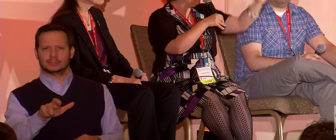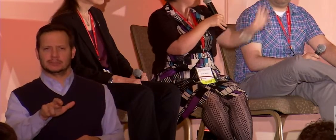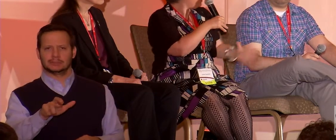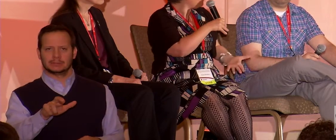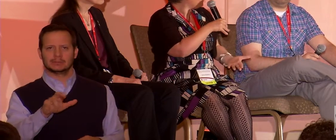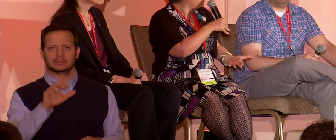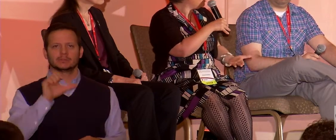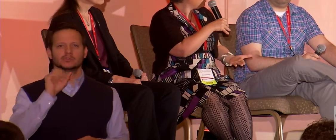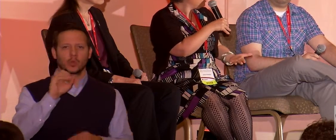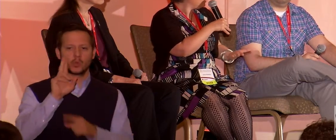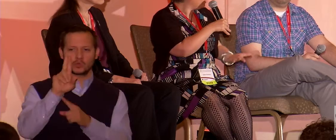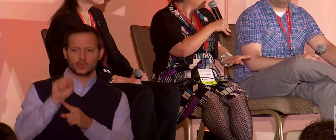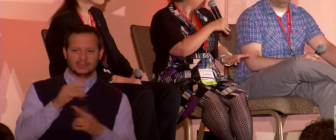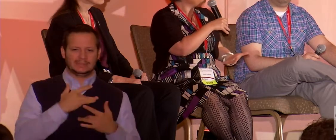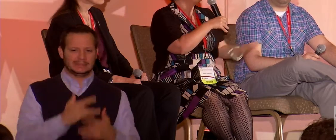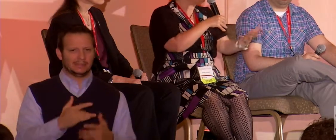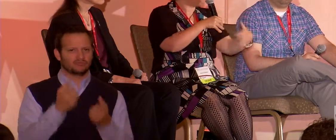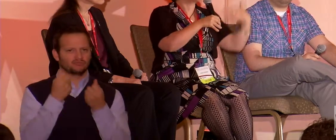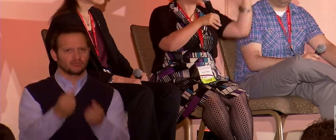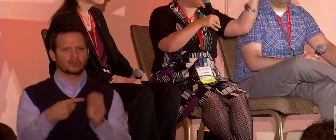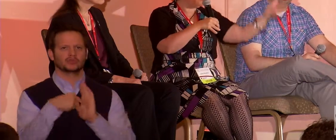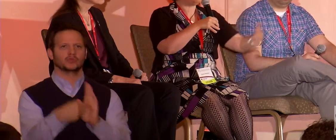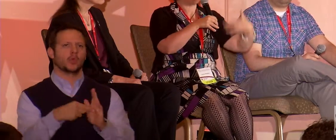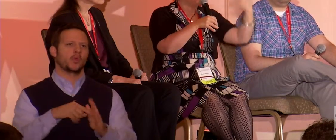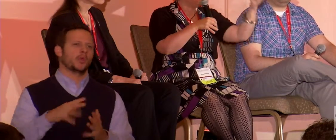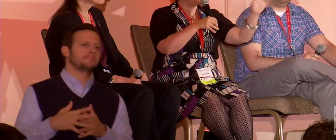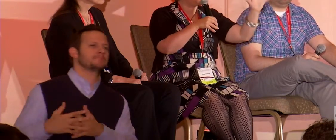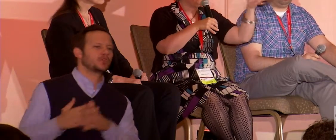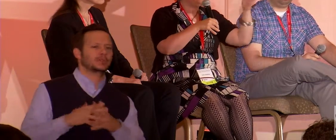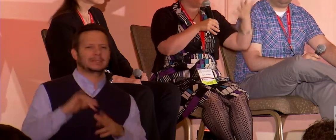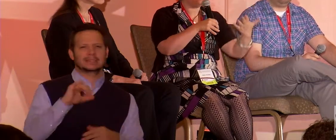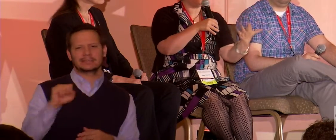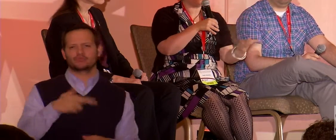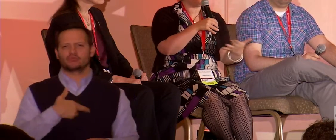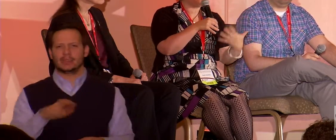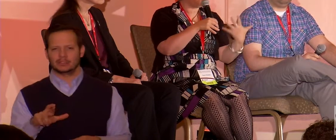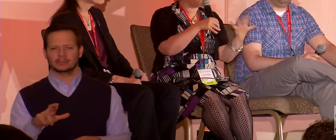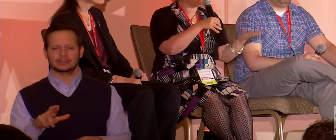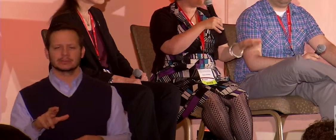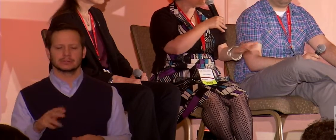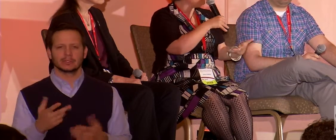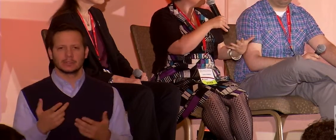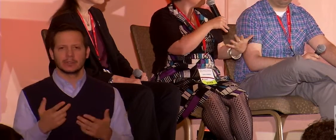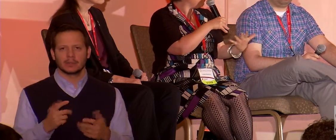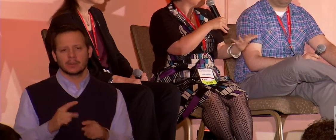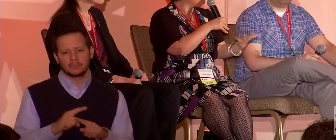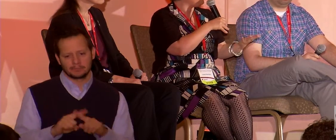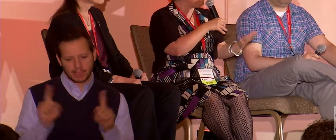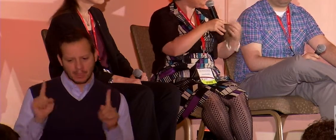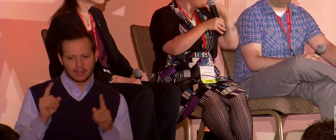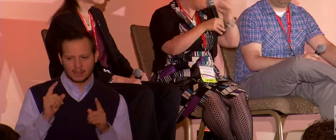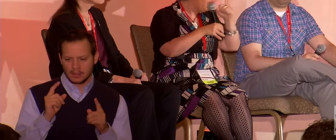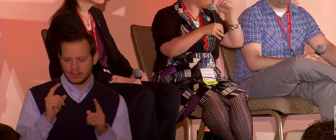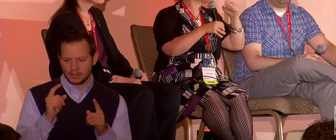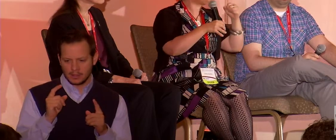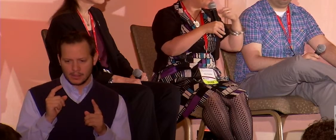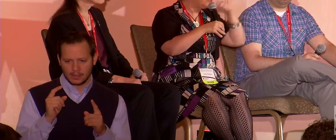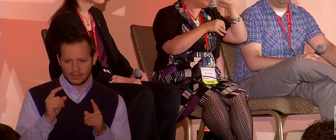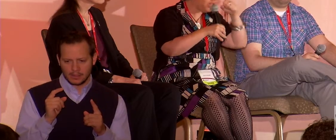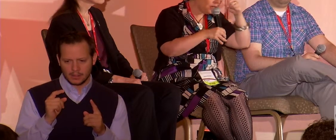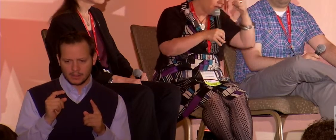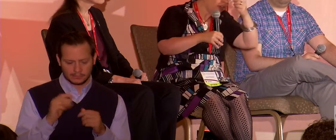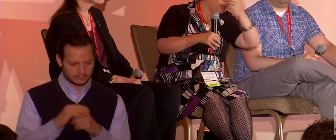highlight religiosity in, you know, obviously more progressive, fuzzy form of it. But there's been this attempt, very conscious attempt,